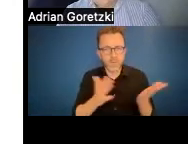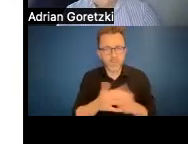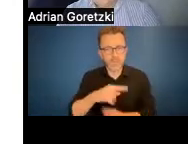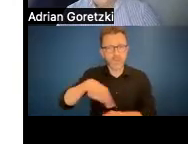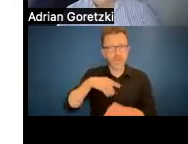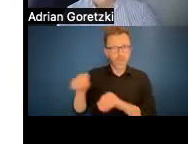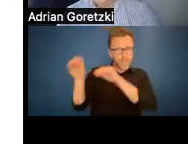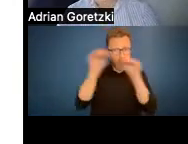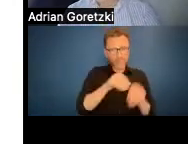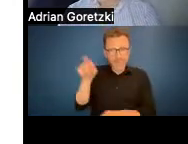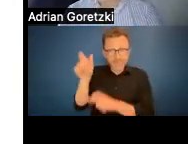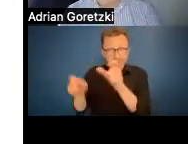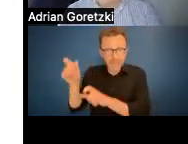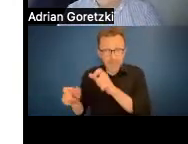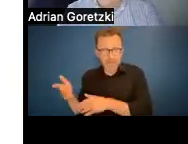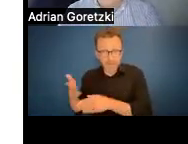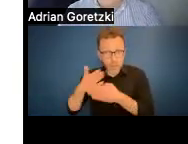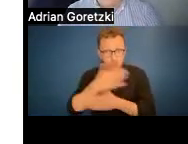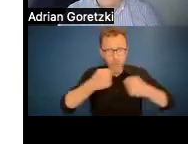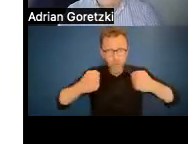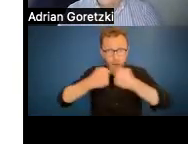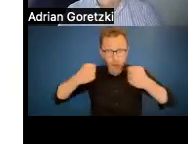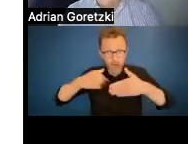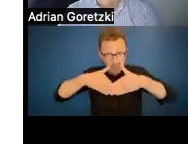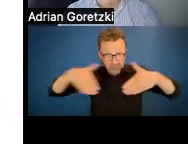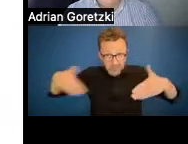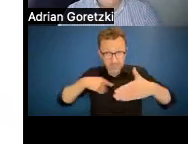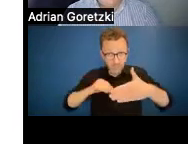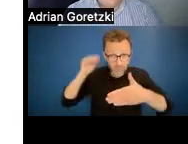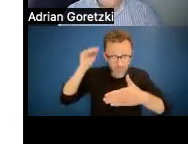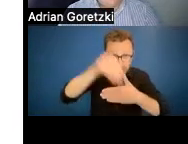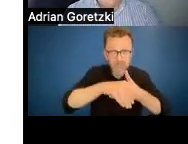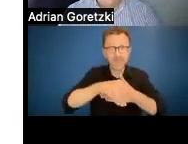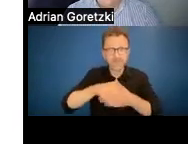And this was a hub for them. I mean, they had a chance